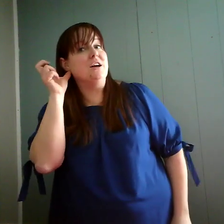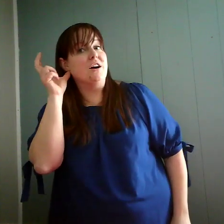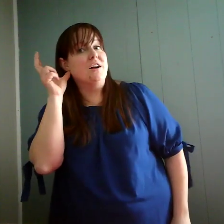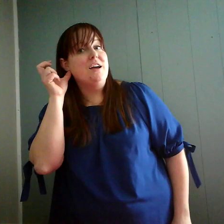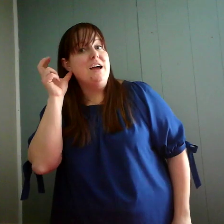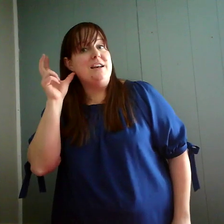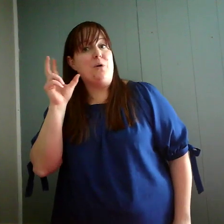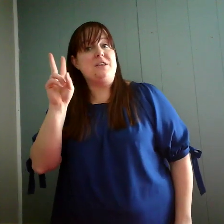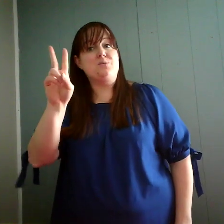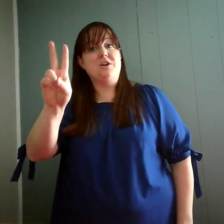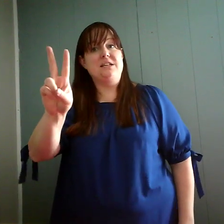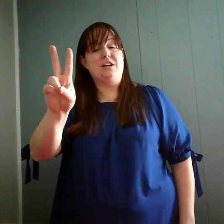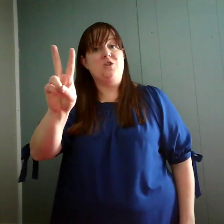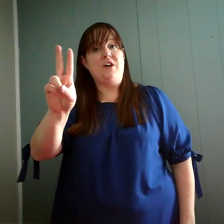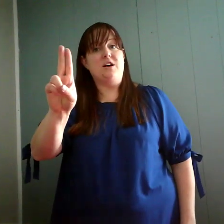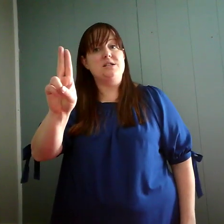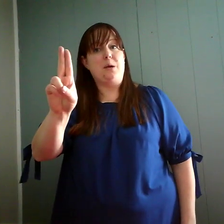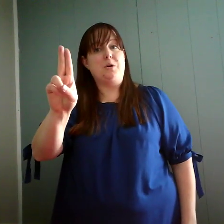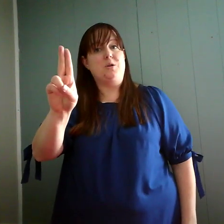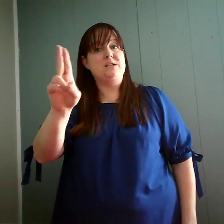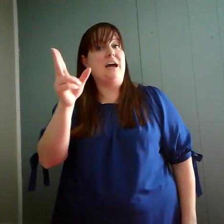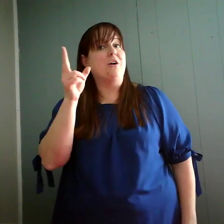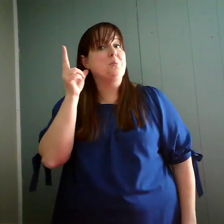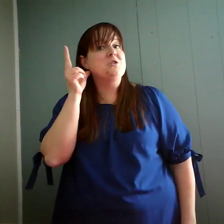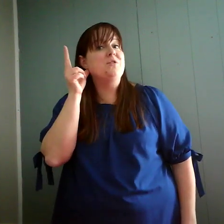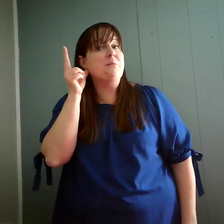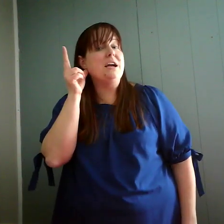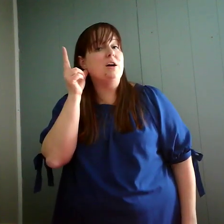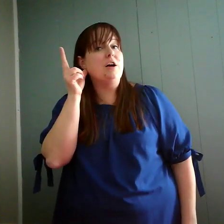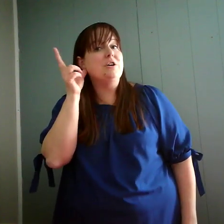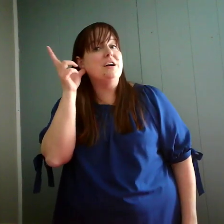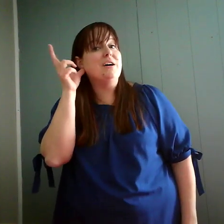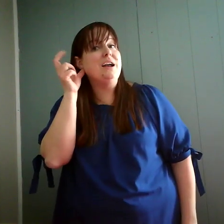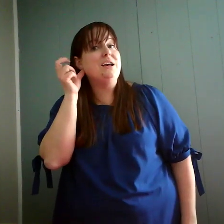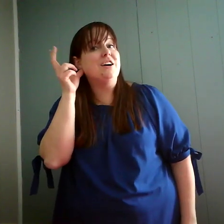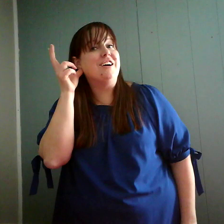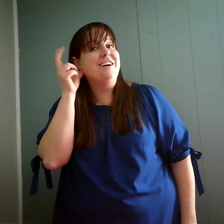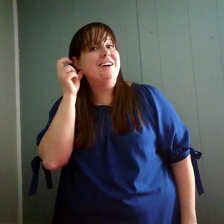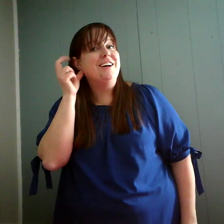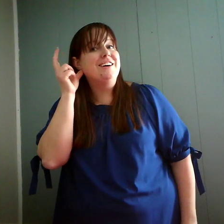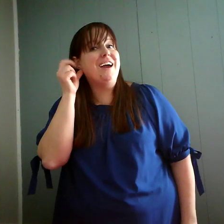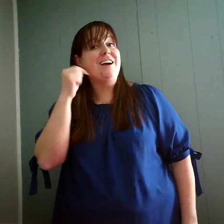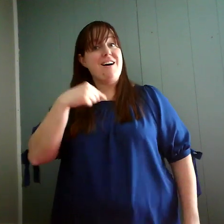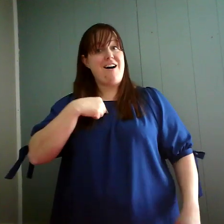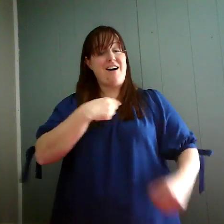hear. Now with this one, you're going to take two fingers and kind of put them close together. Put your thumb right here on your ear and here. Okay?